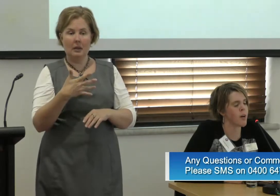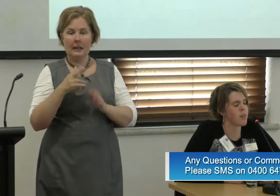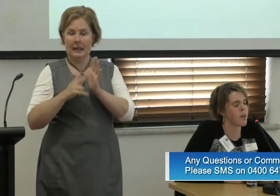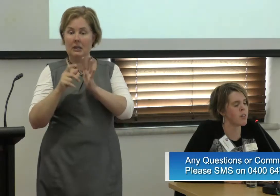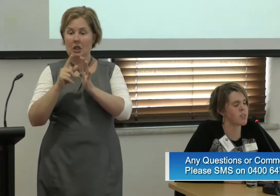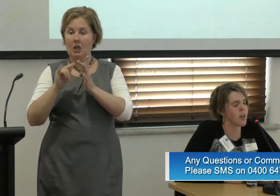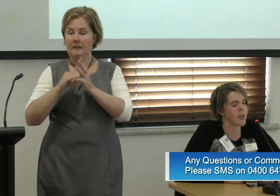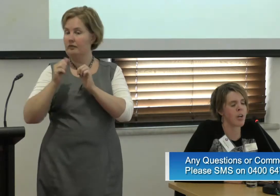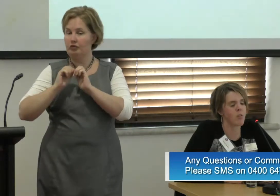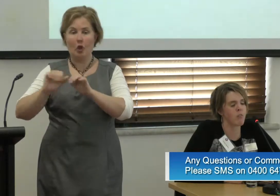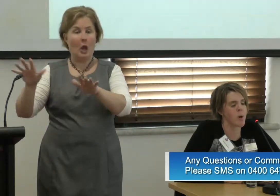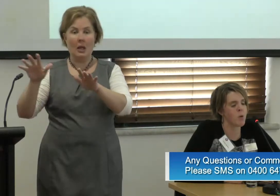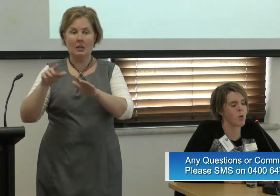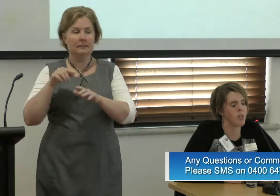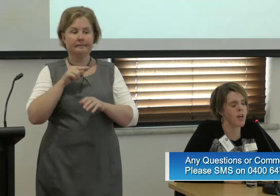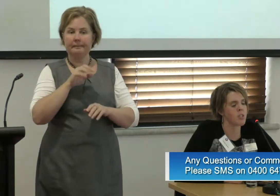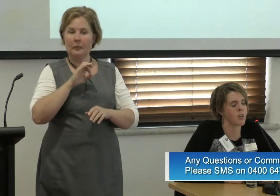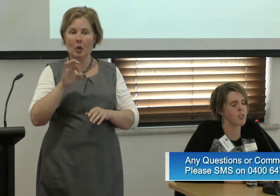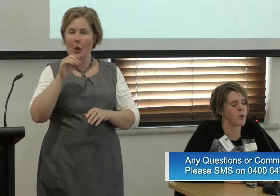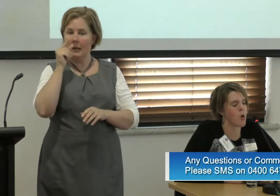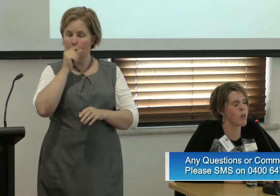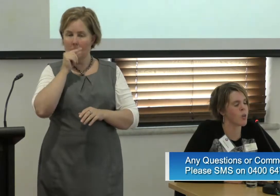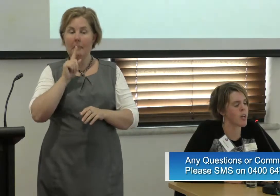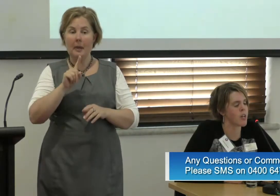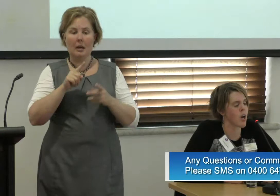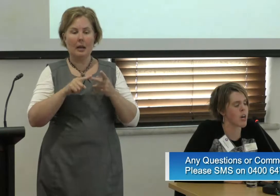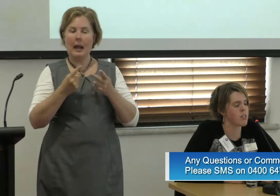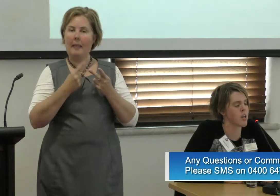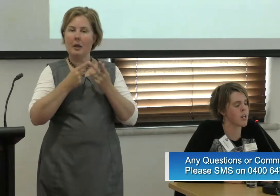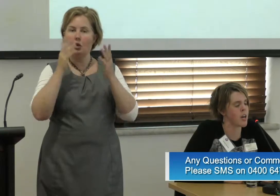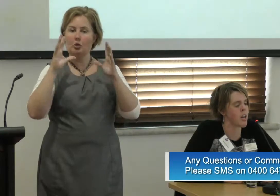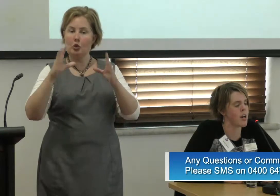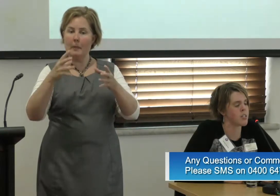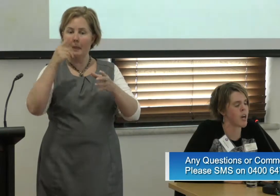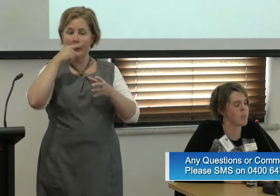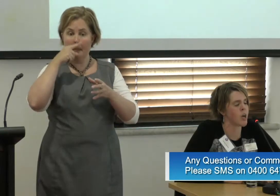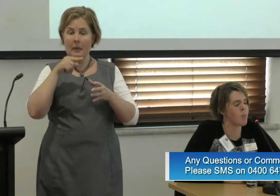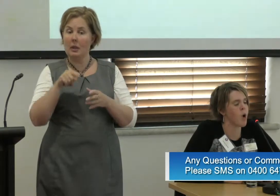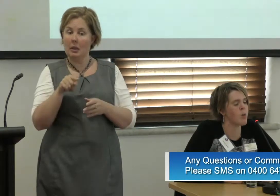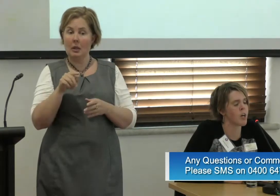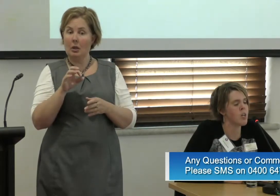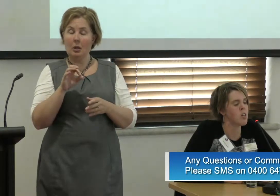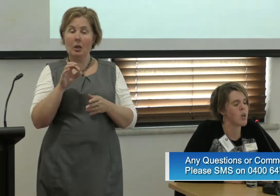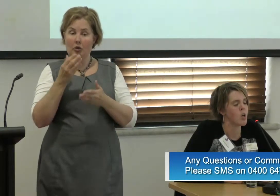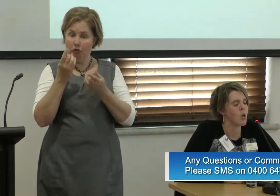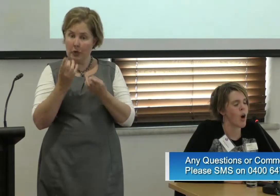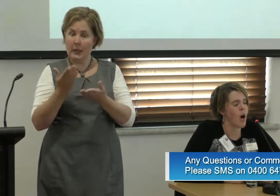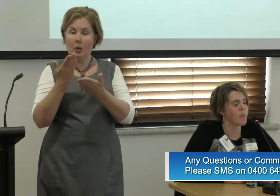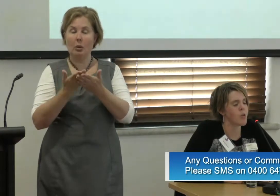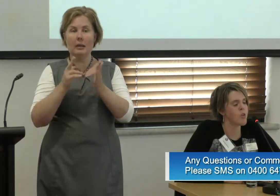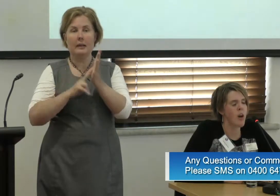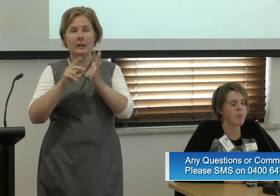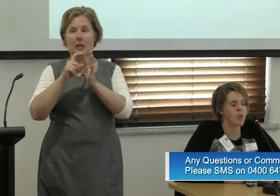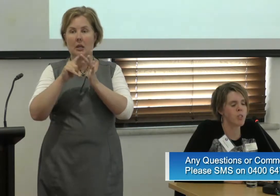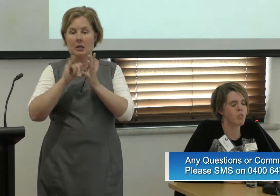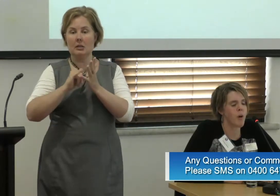But there's another category of people, and that's those who are already on the NDIS, and then as they become older, you